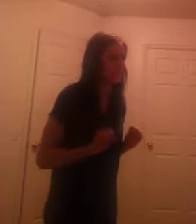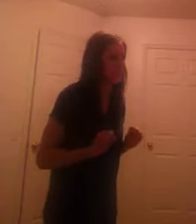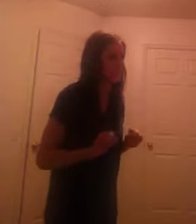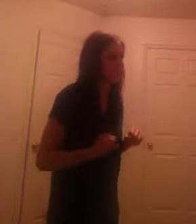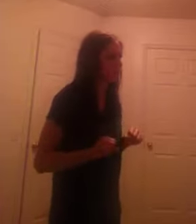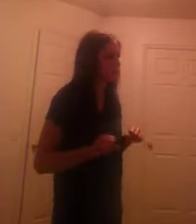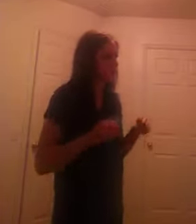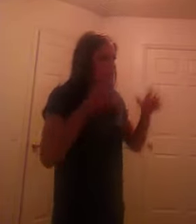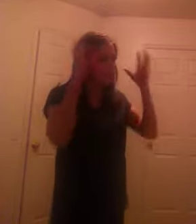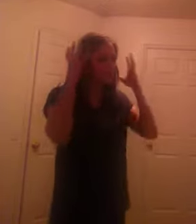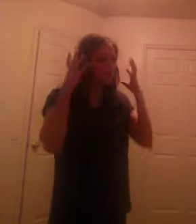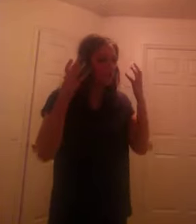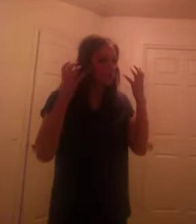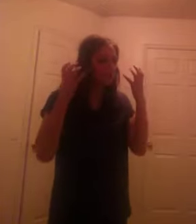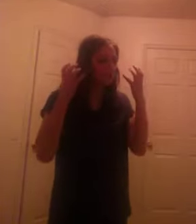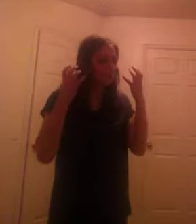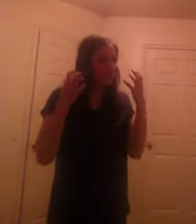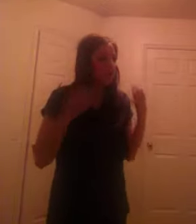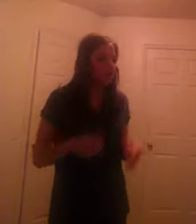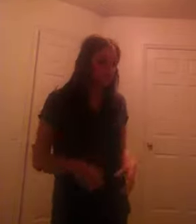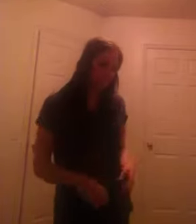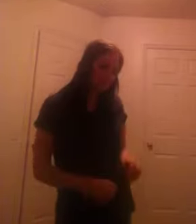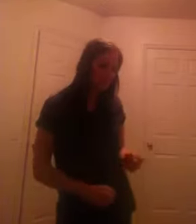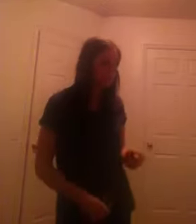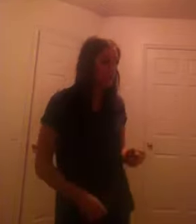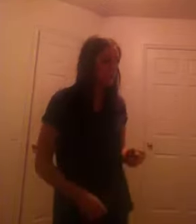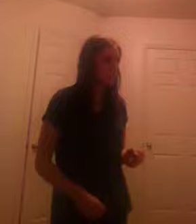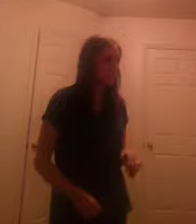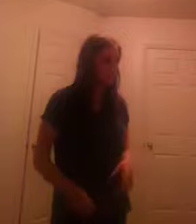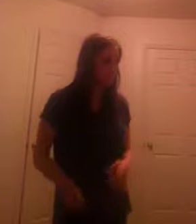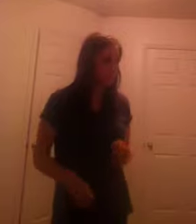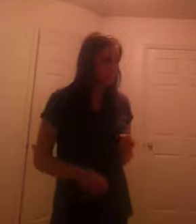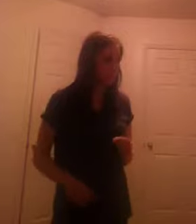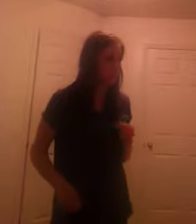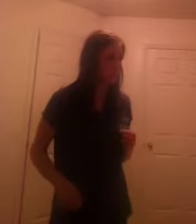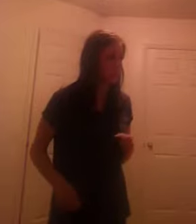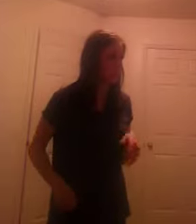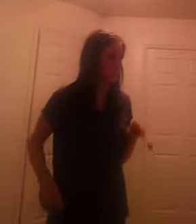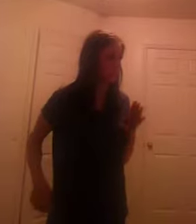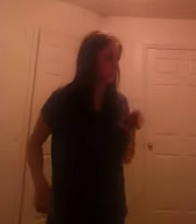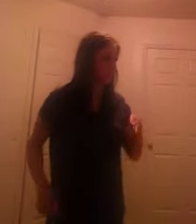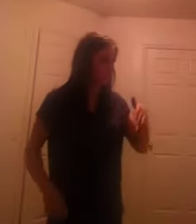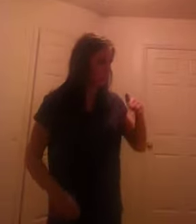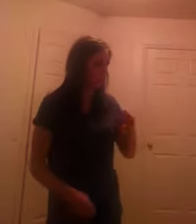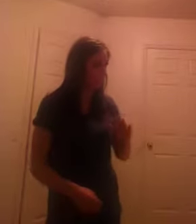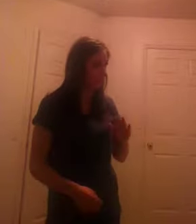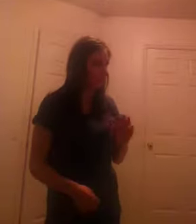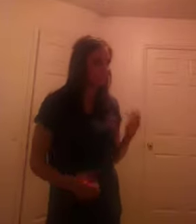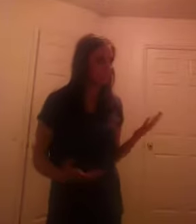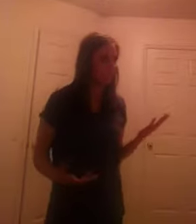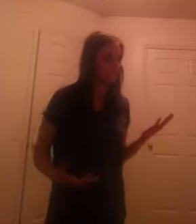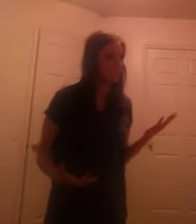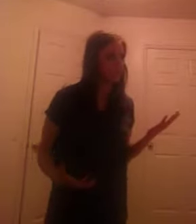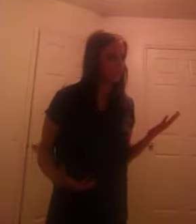got lost, a new helmet, a shiny new belay device to attach him to the rope when he was going over cliffs so we wouldn't fall and